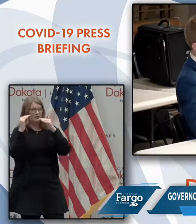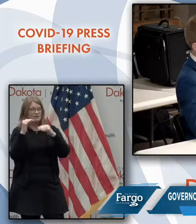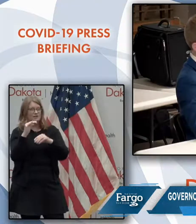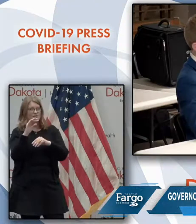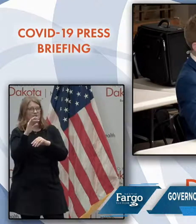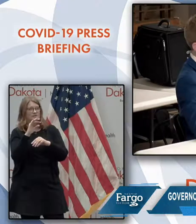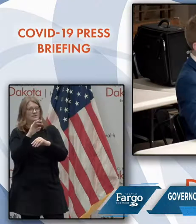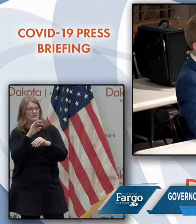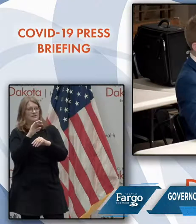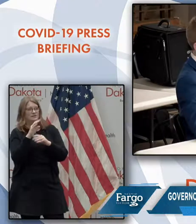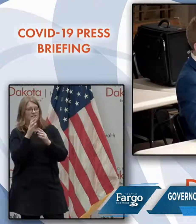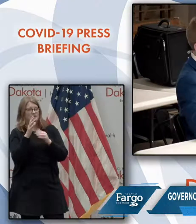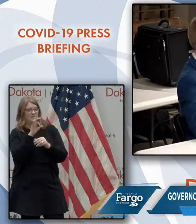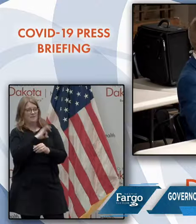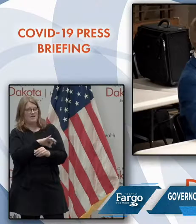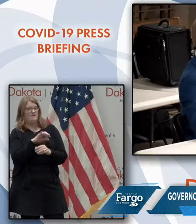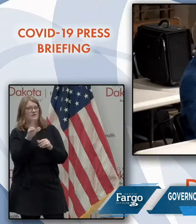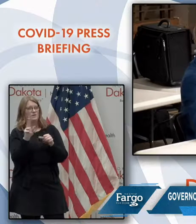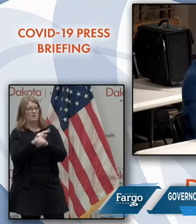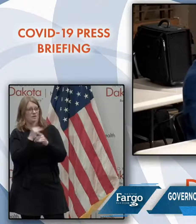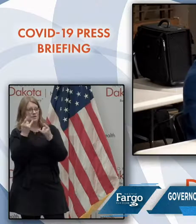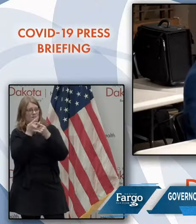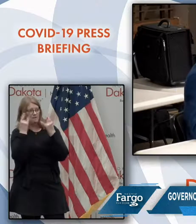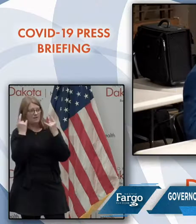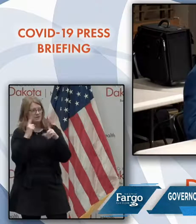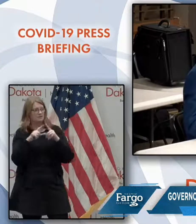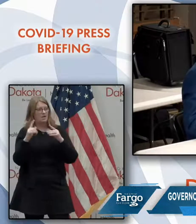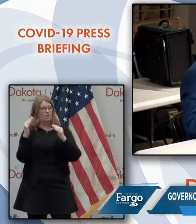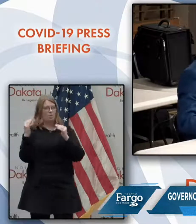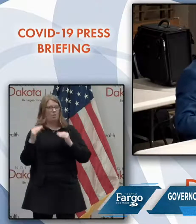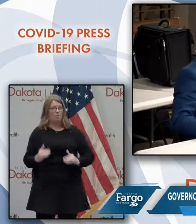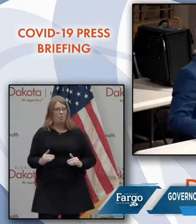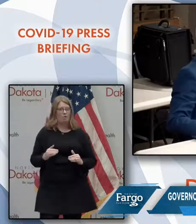incentive for testing, considering what we know about asymptomatic cases?